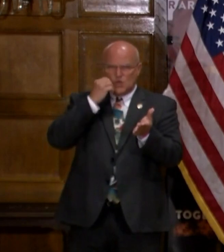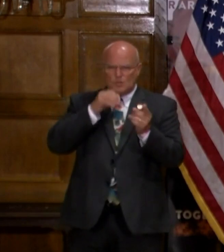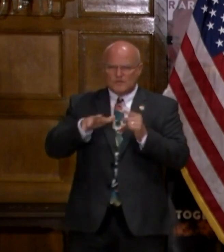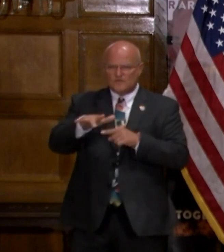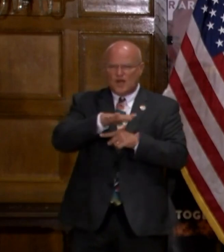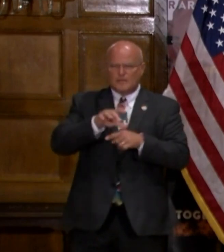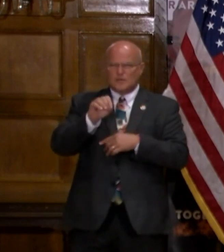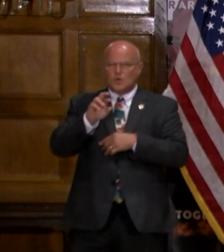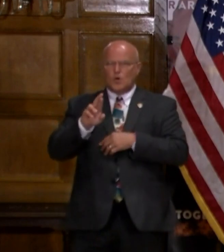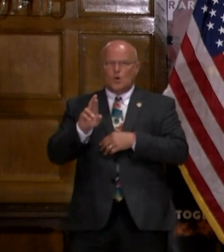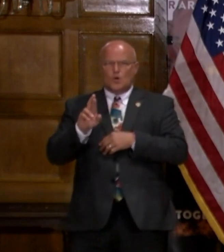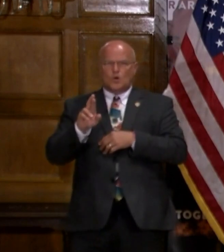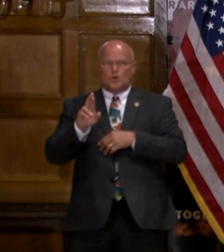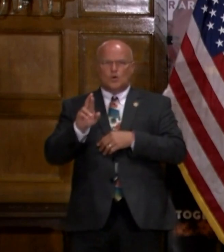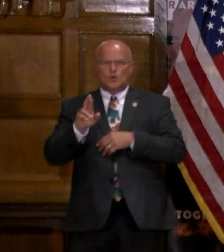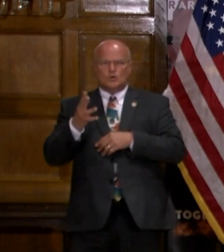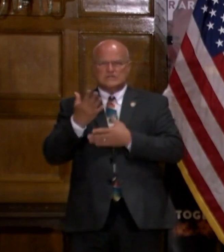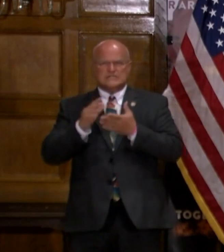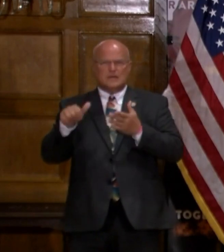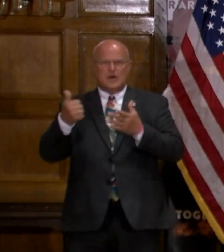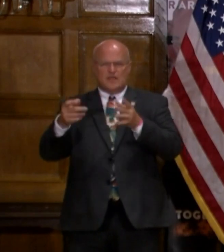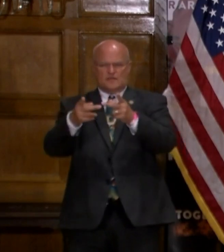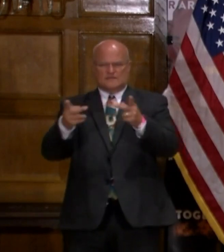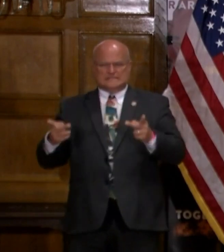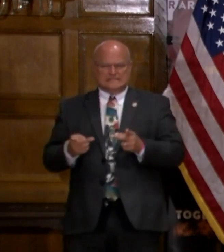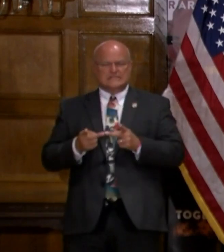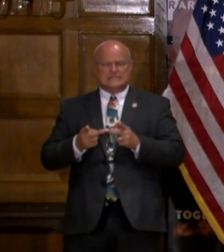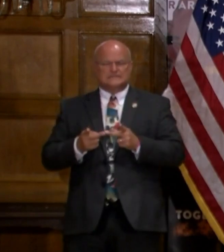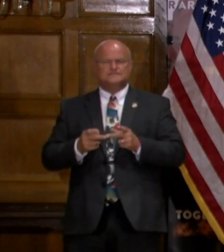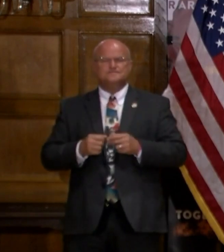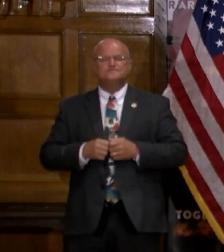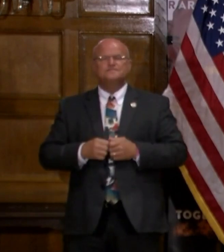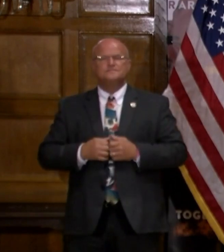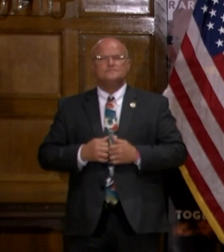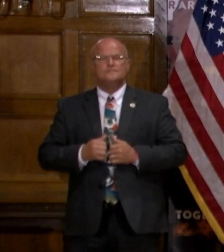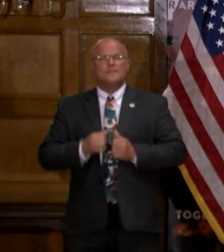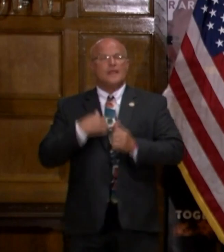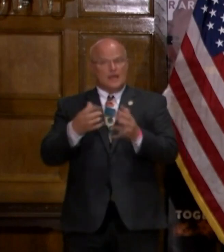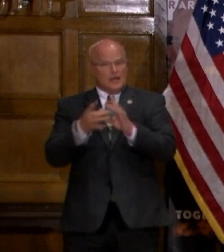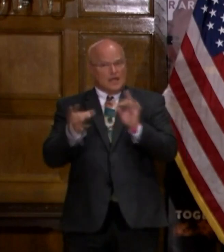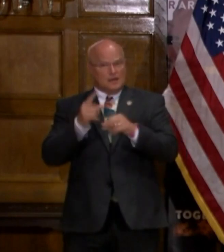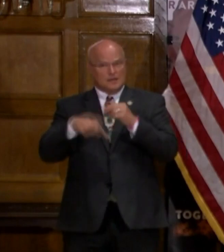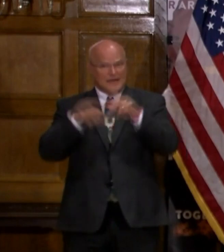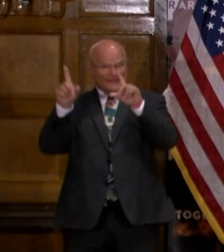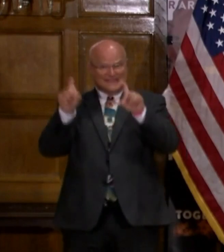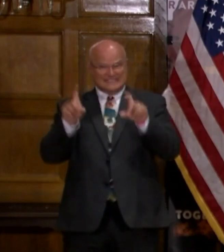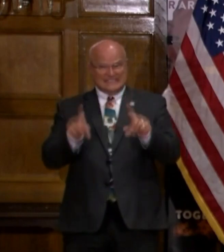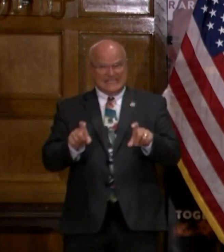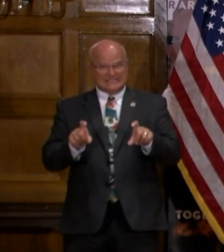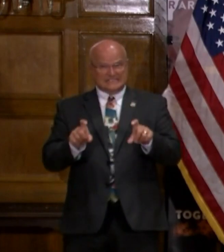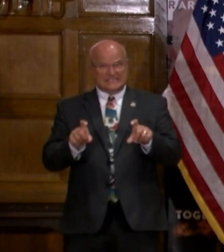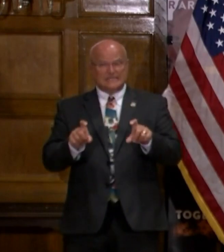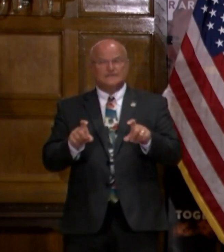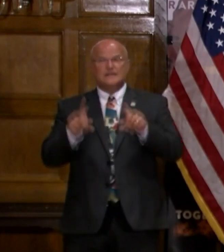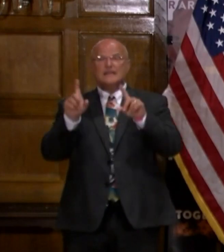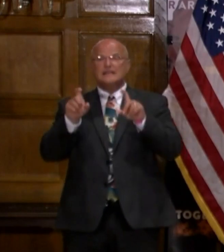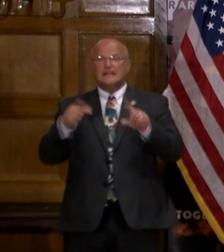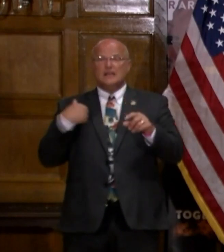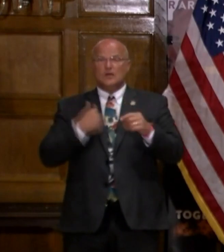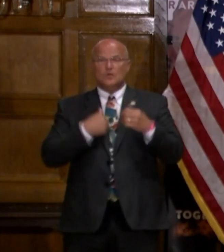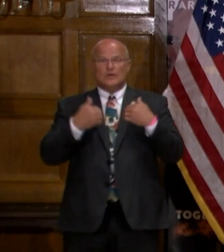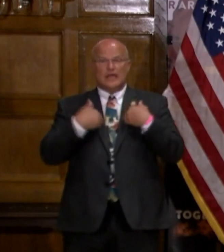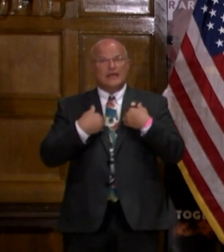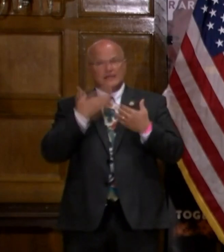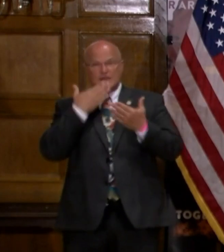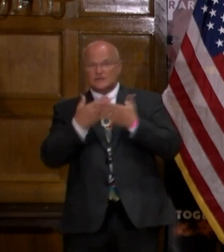environment or some other facility. I do want to comment on the testing. And the testing we had,